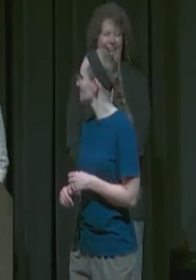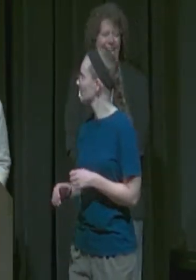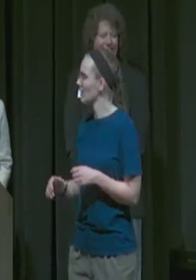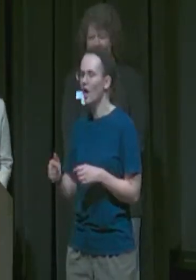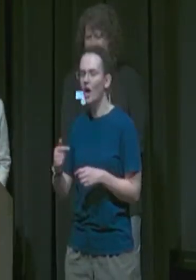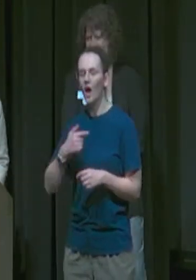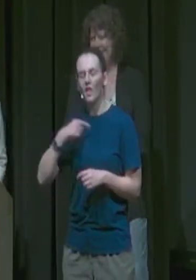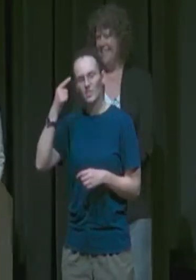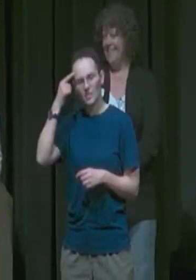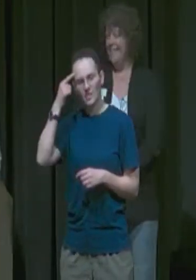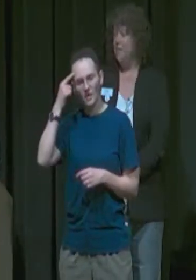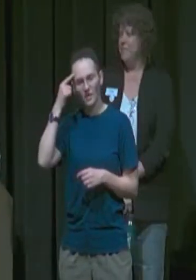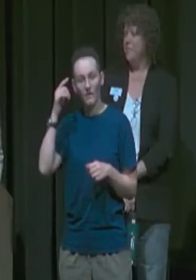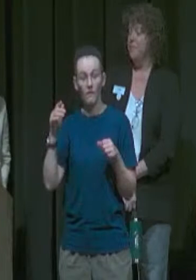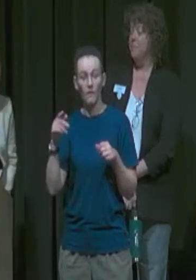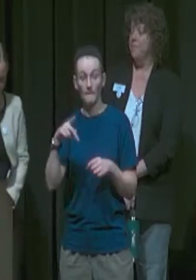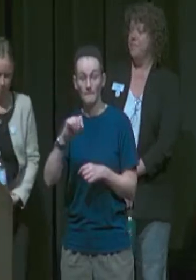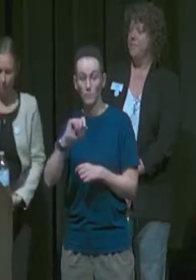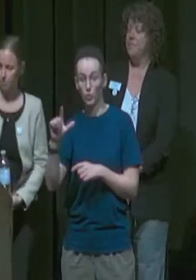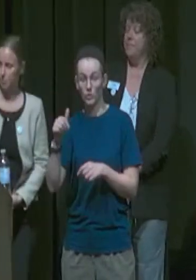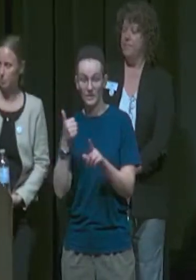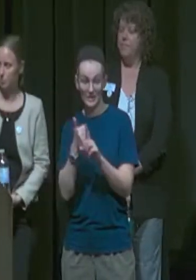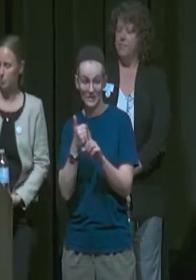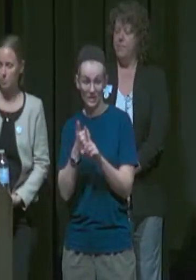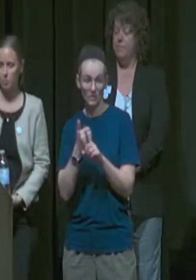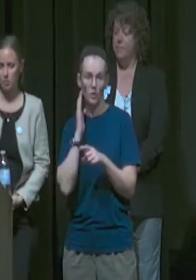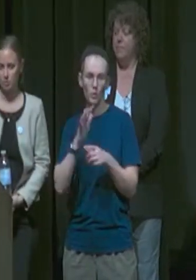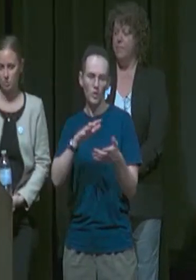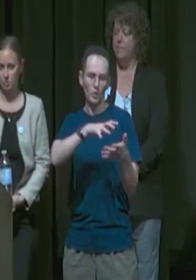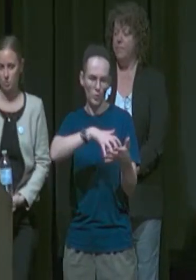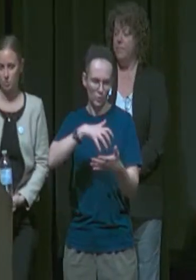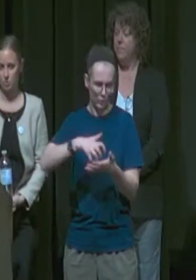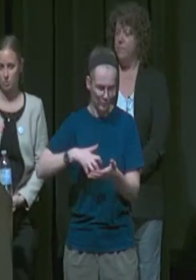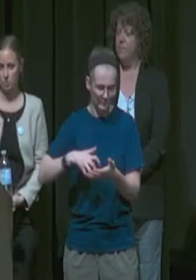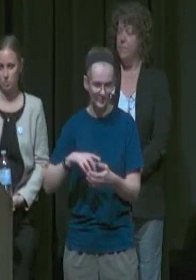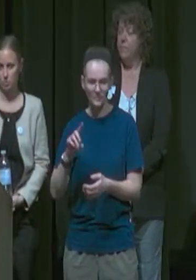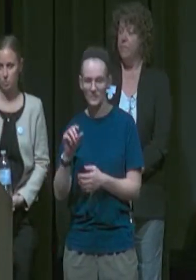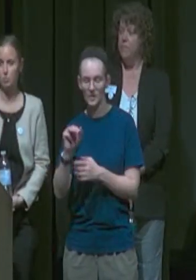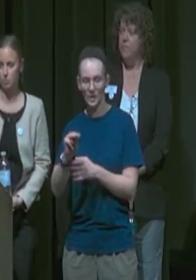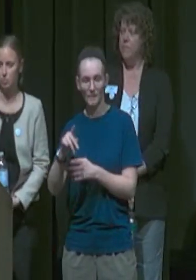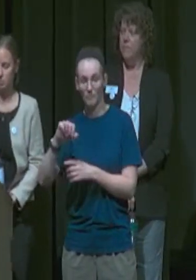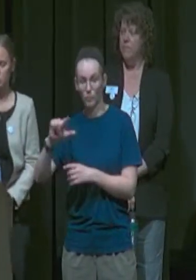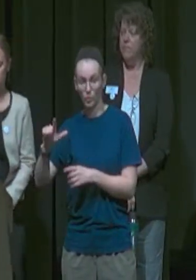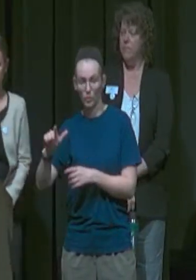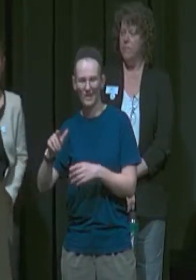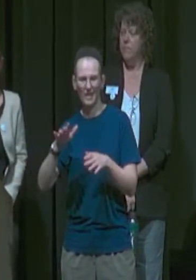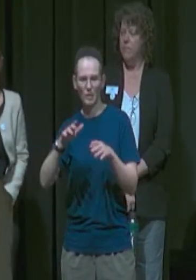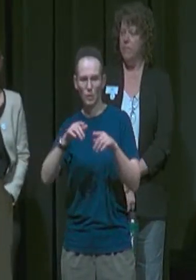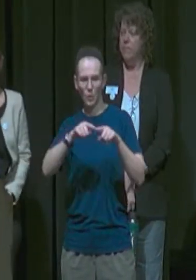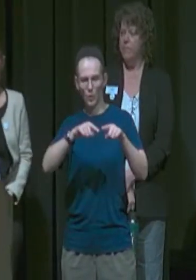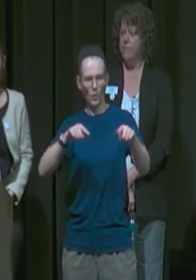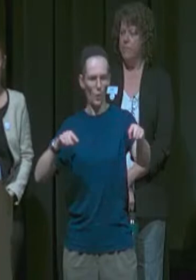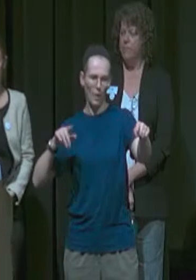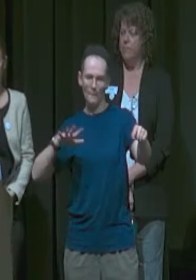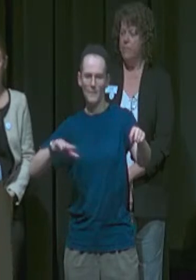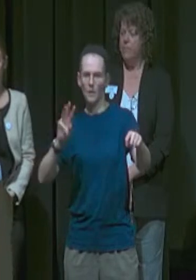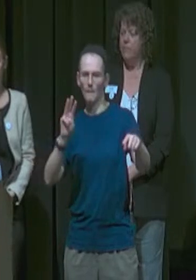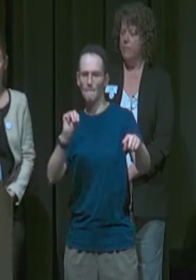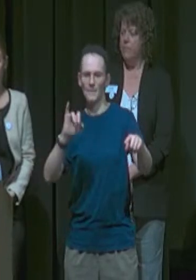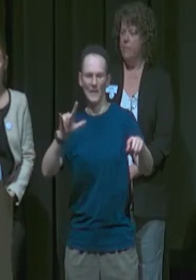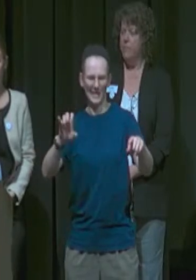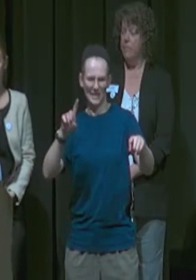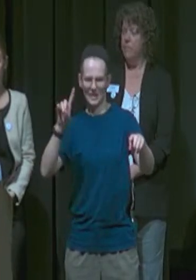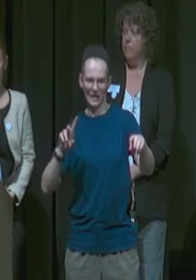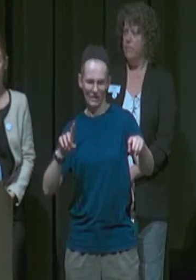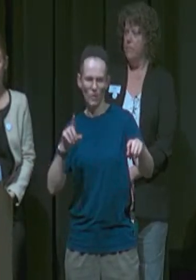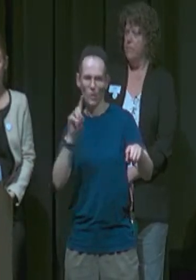I think the pool itself is going to be dredged, and the dam pool is about 1.5 miles long. So the barges